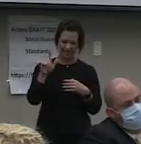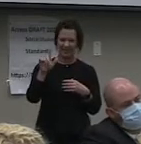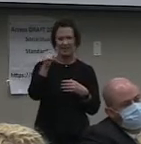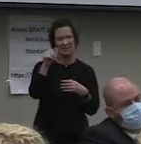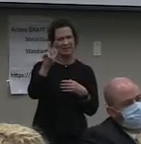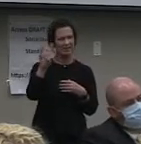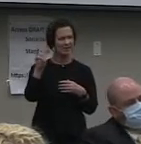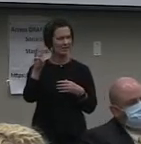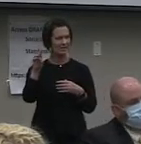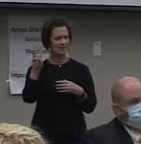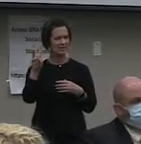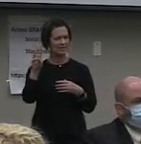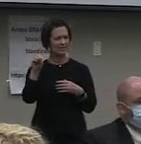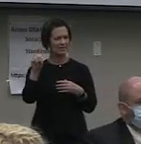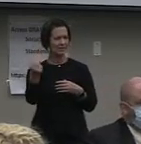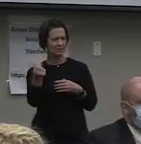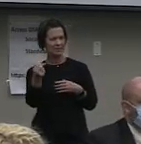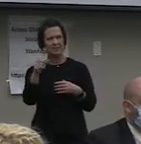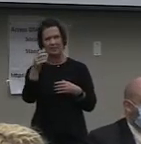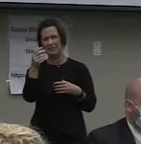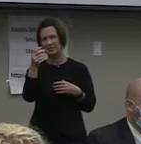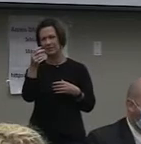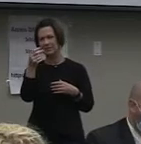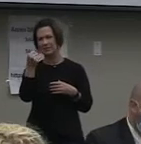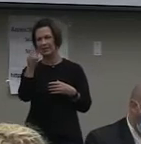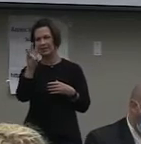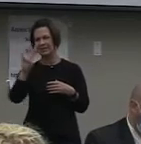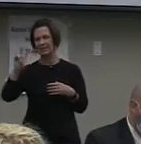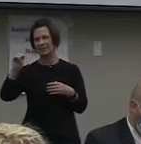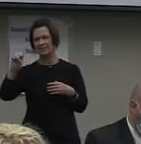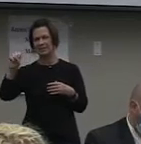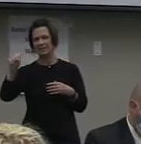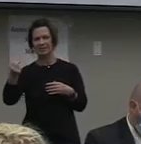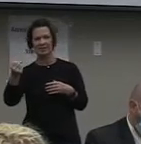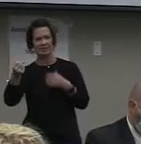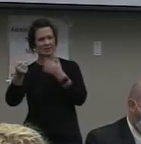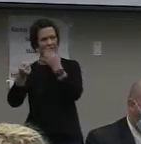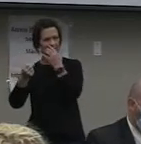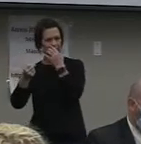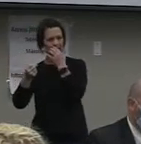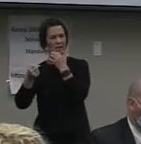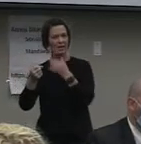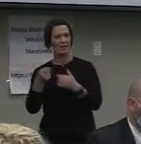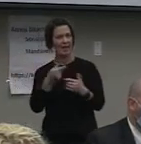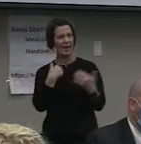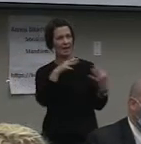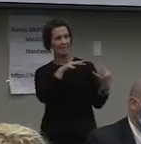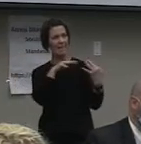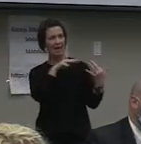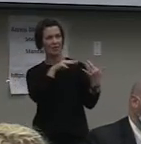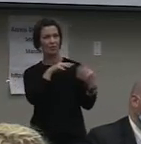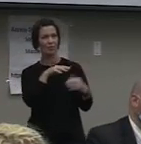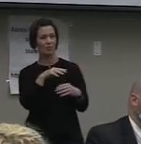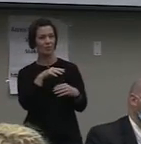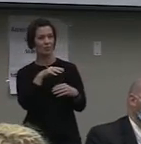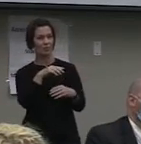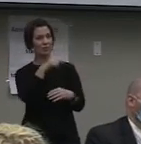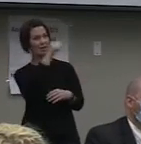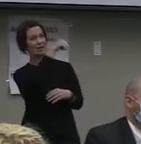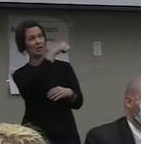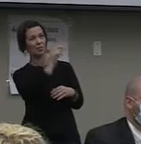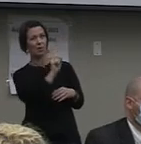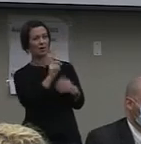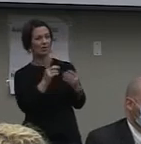1760s to 1779, when we had the first Battle of Baton Rouge, which was just about a block in this direction, where the